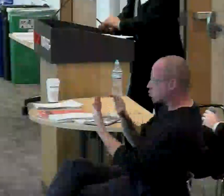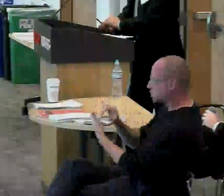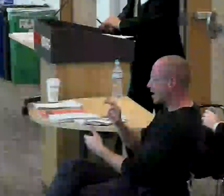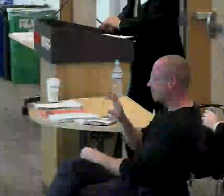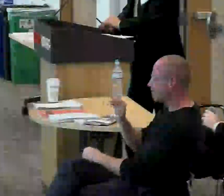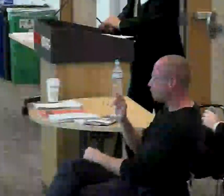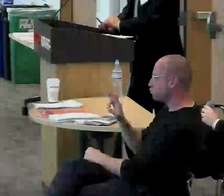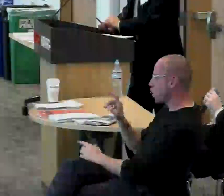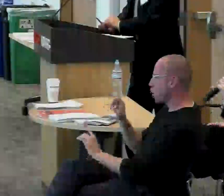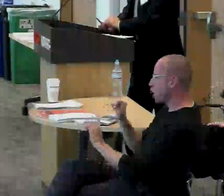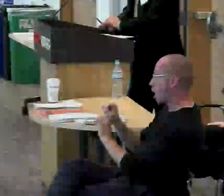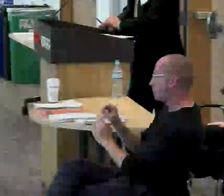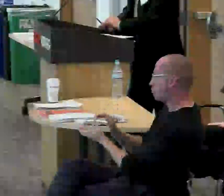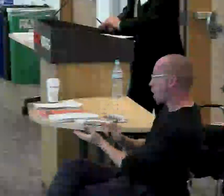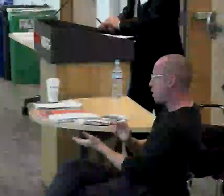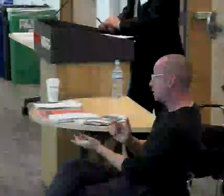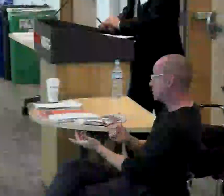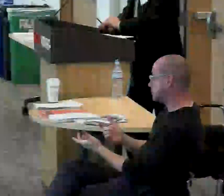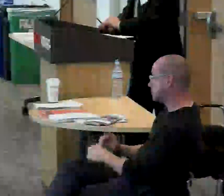Tom?